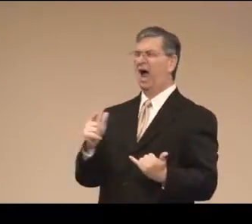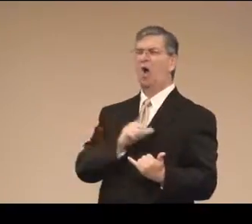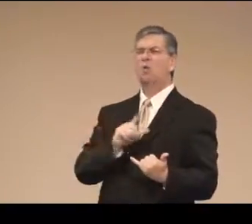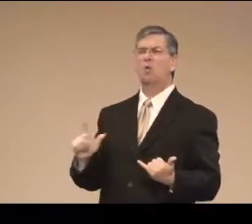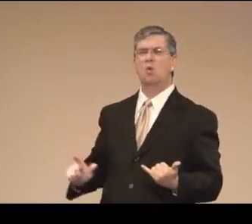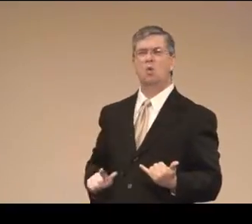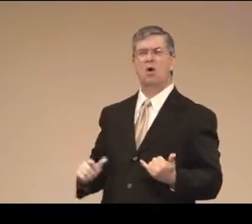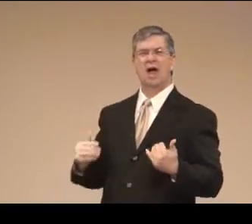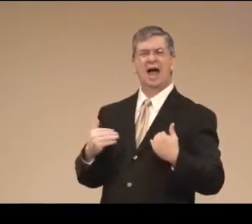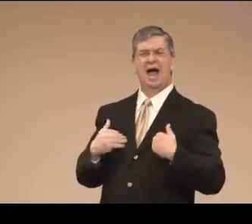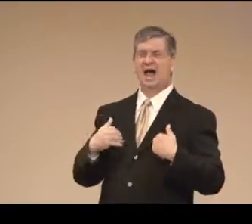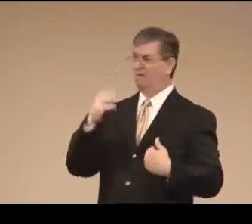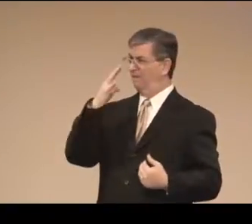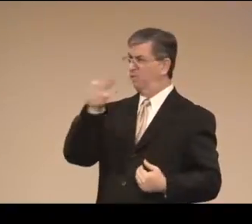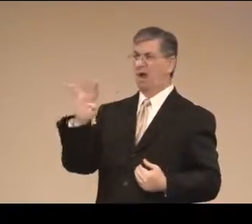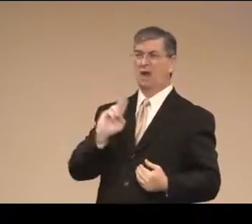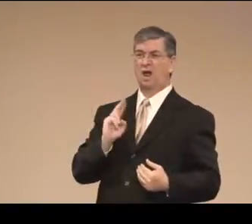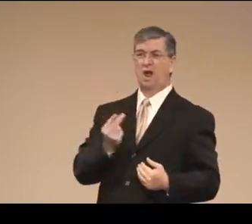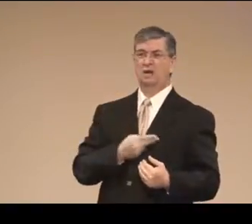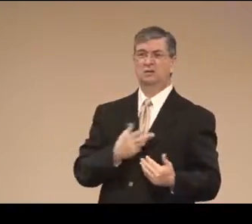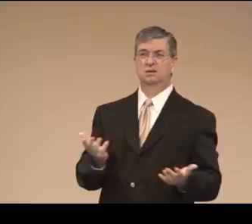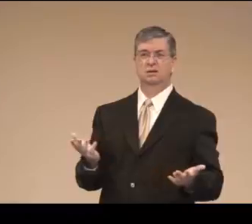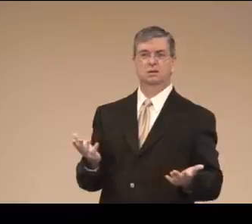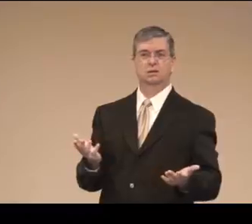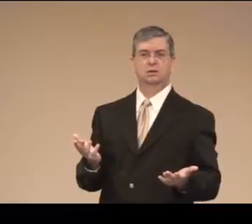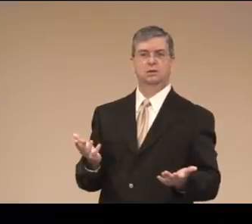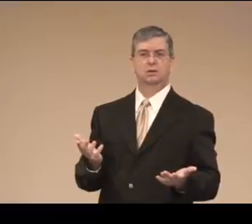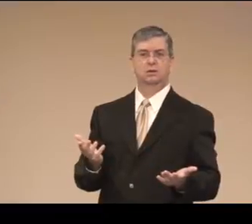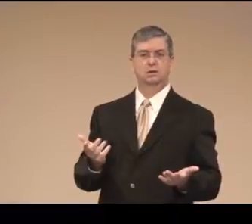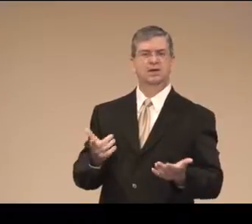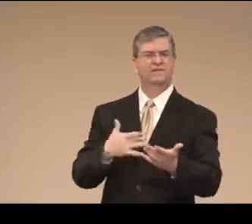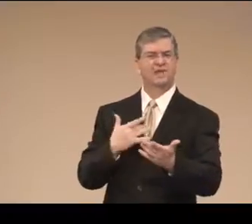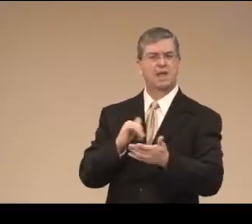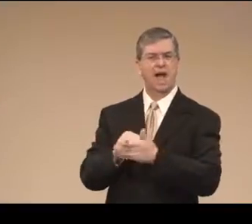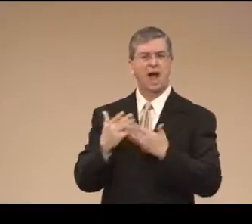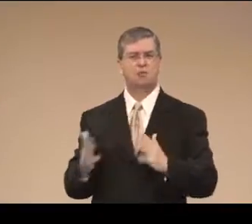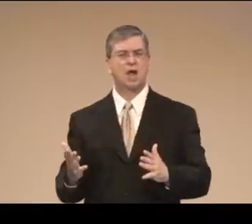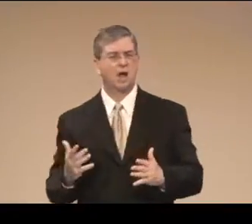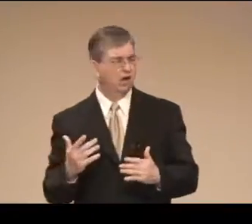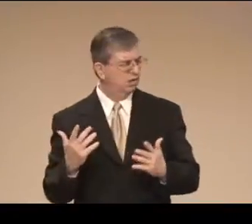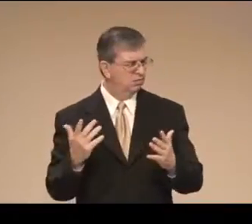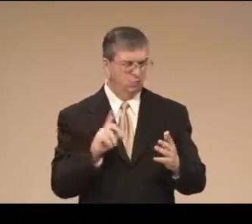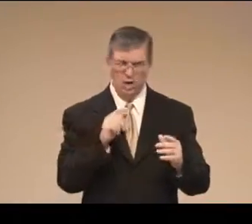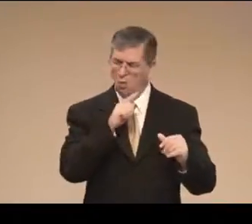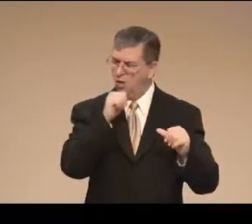that they had been brought out of the bondage of Egypt, yet they felt forsaken. That's the way they